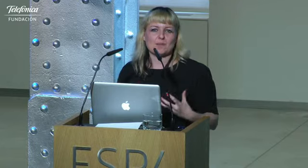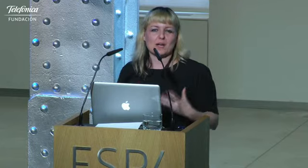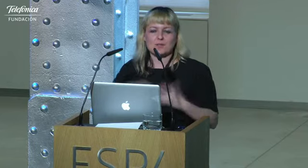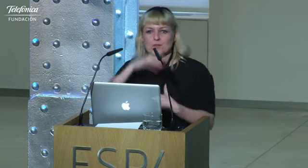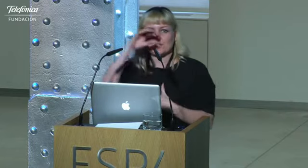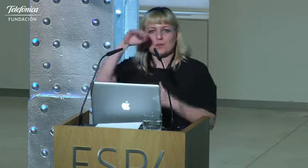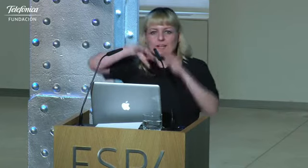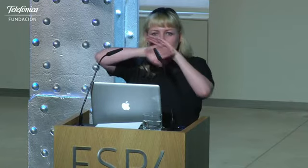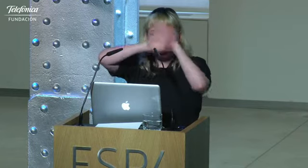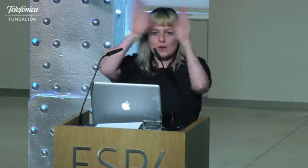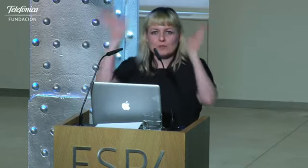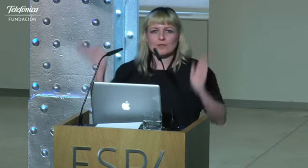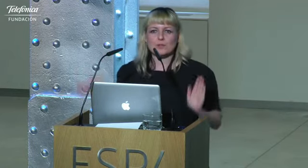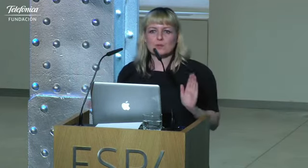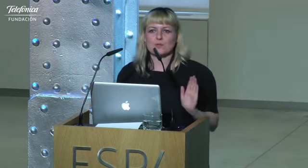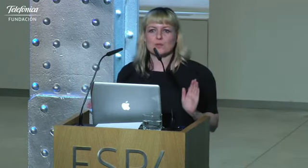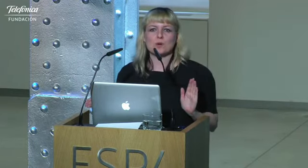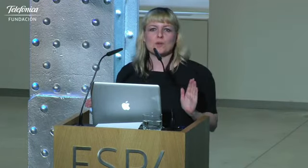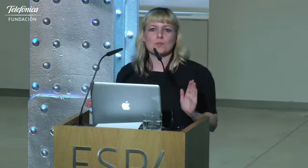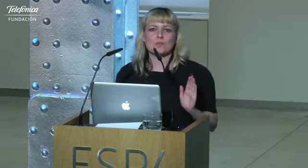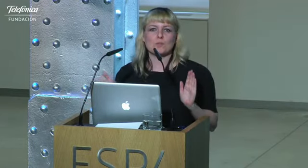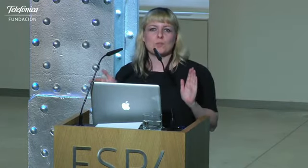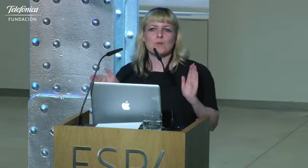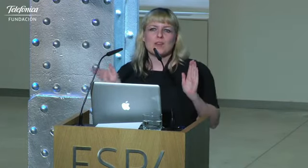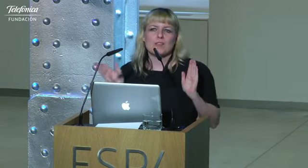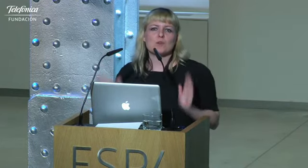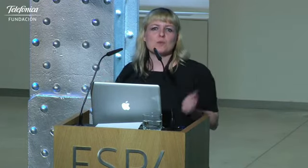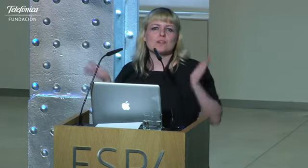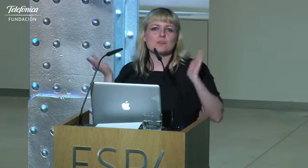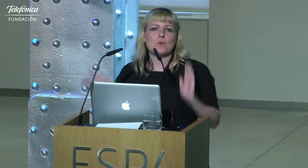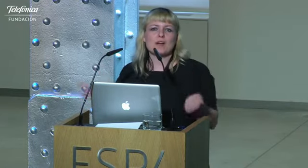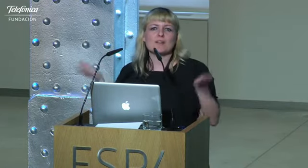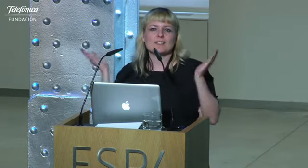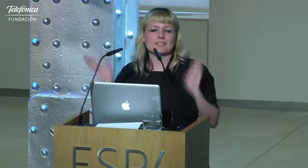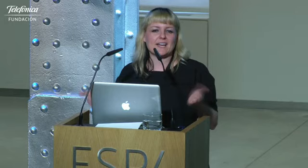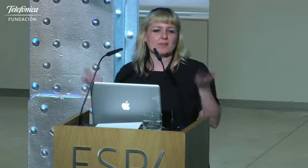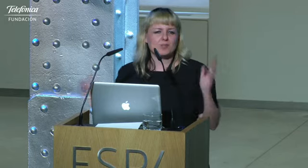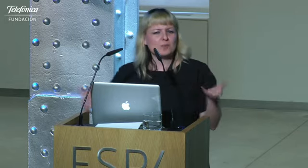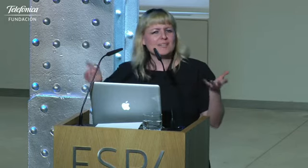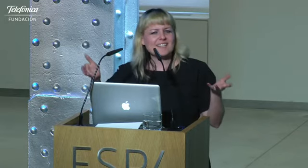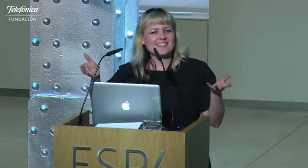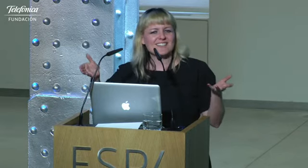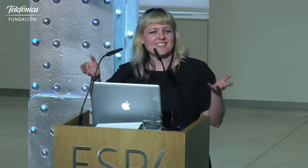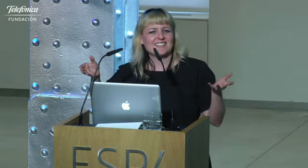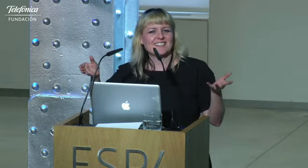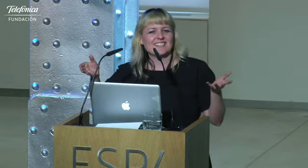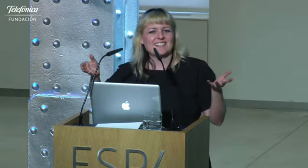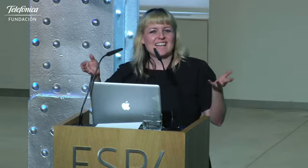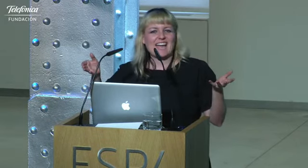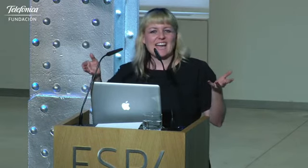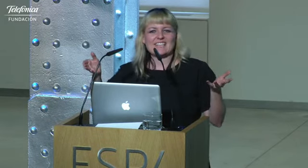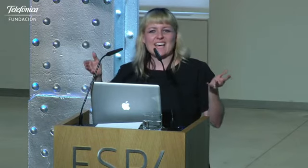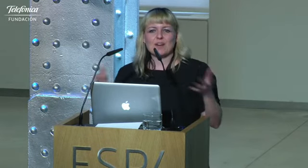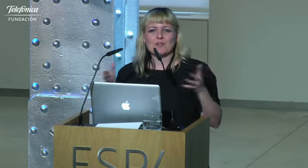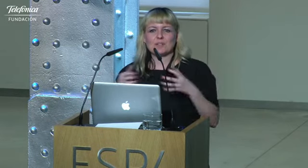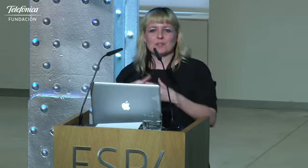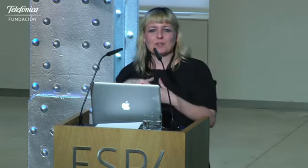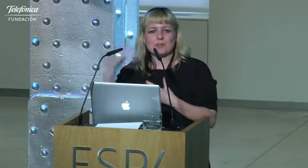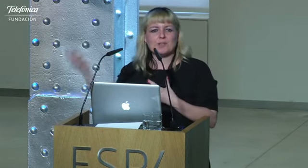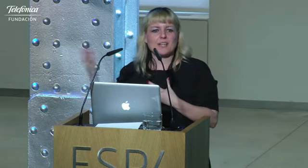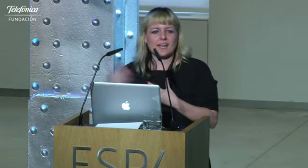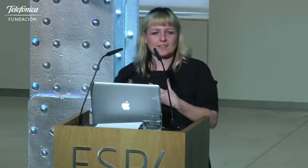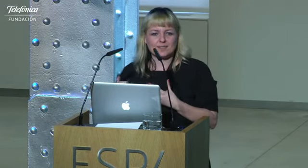environment, to create a worldview of the robot where the robot is aware of its lack of humanness and how it